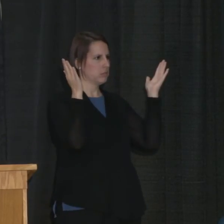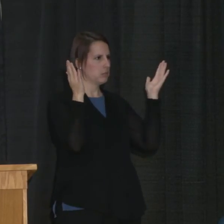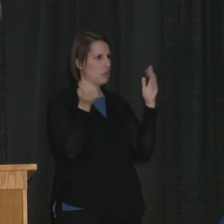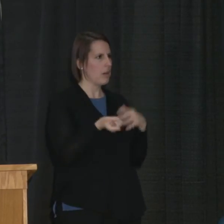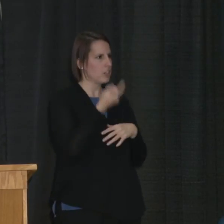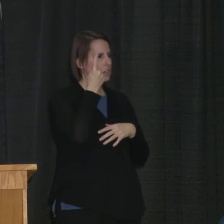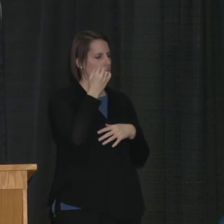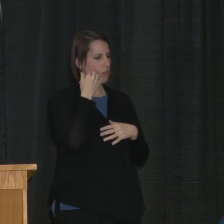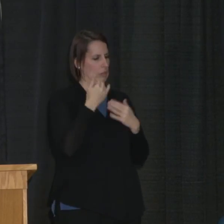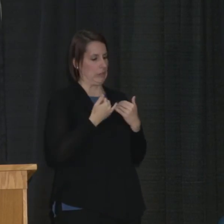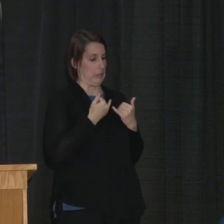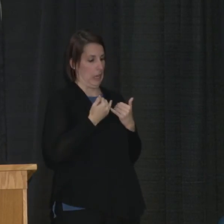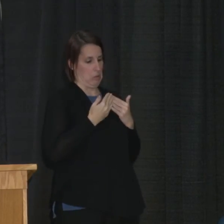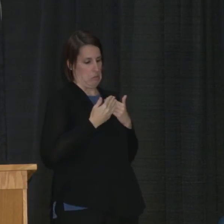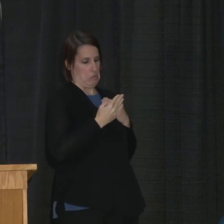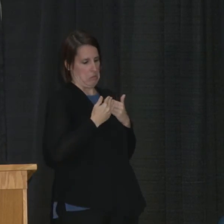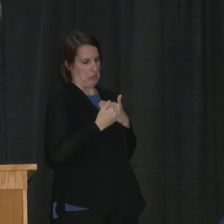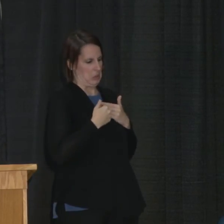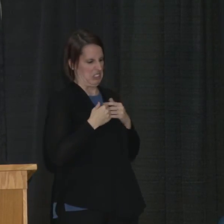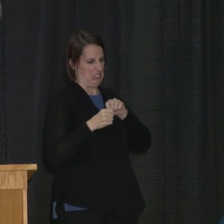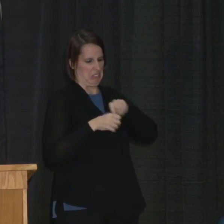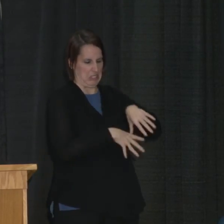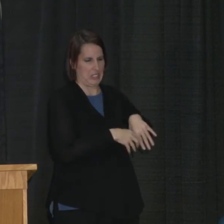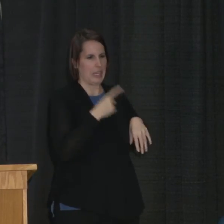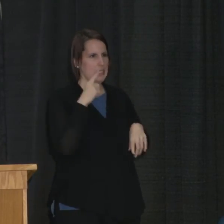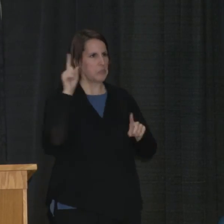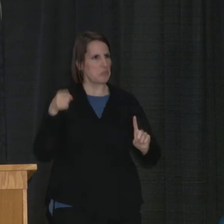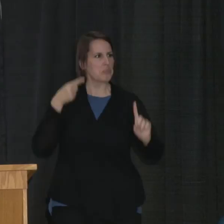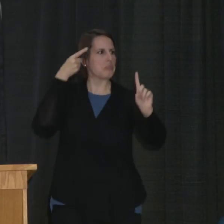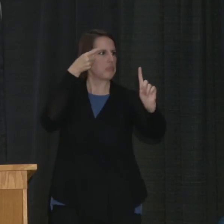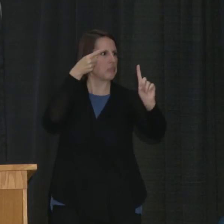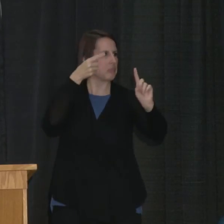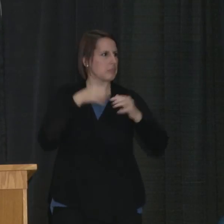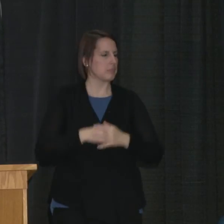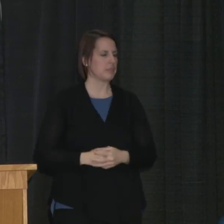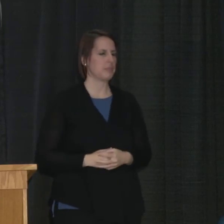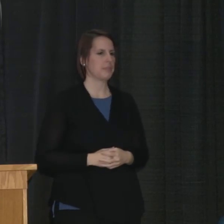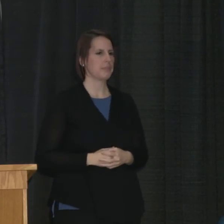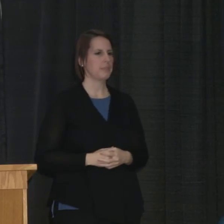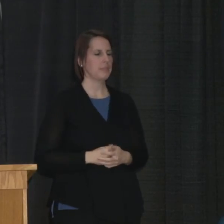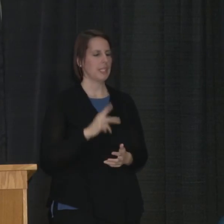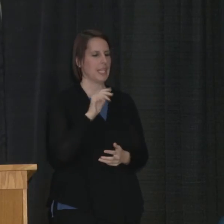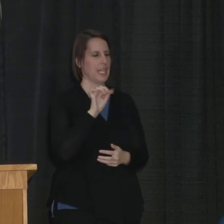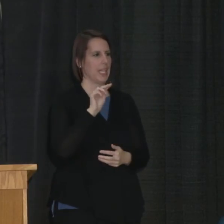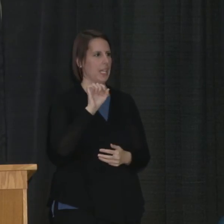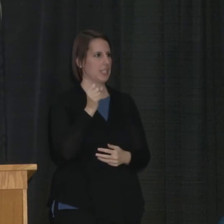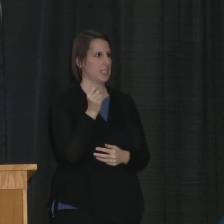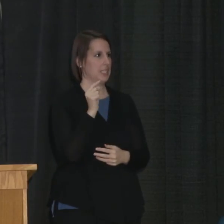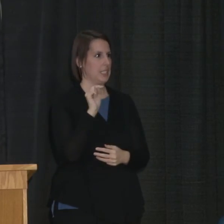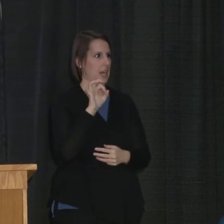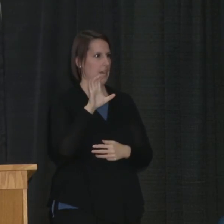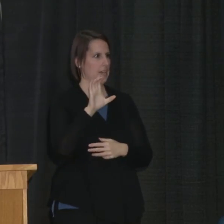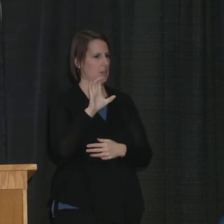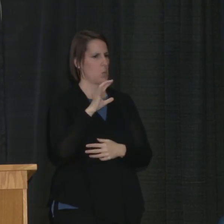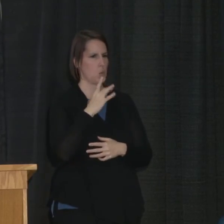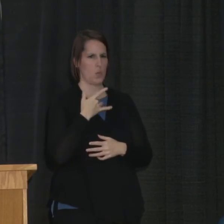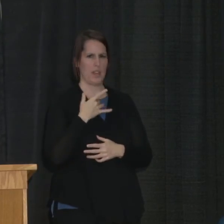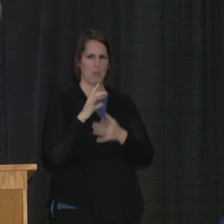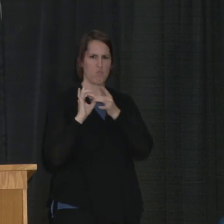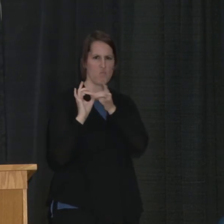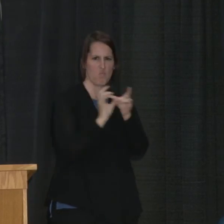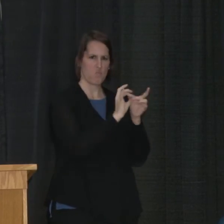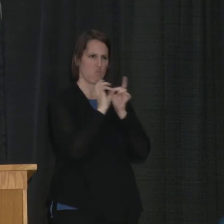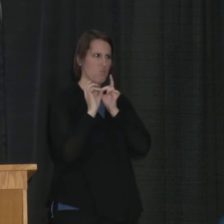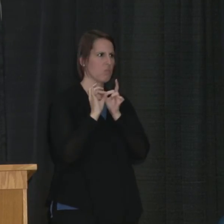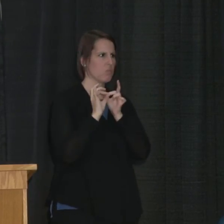sake of long-term goals. The Kingstec community is close-knit. We are thankful, too, for the faculty that believed